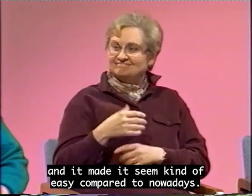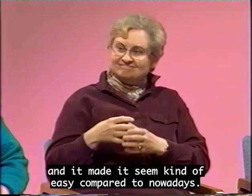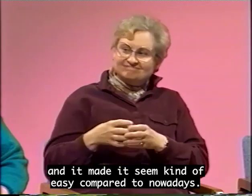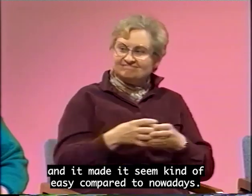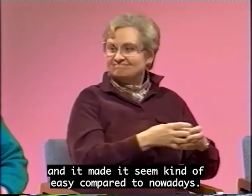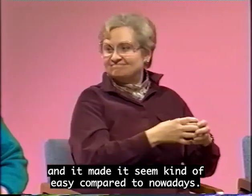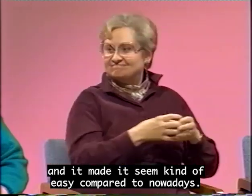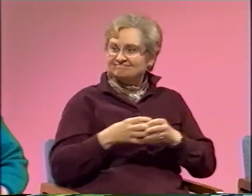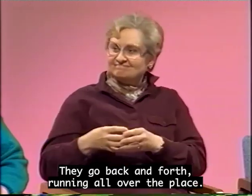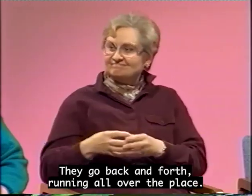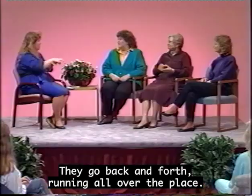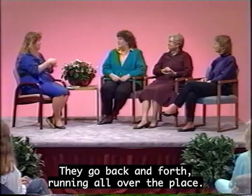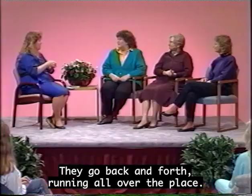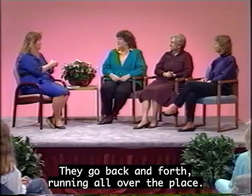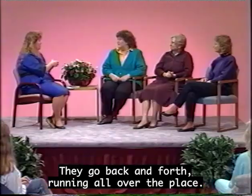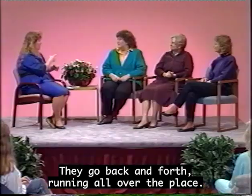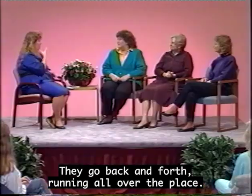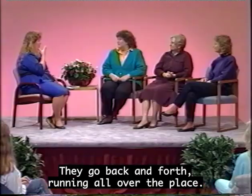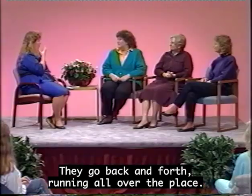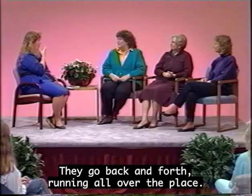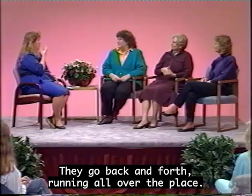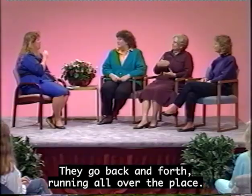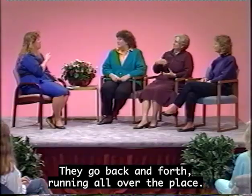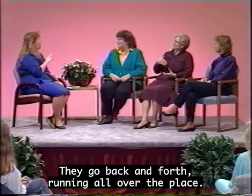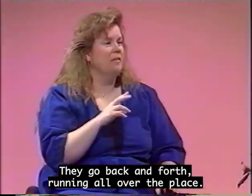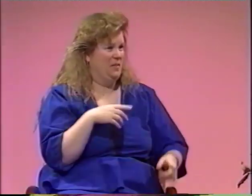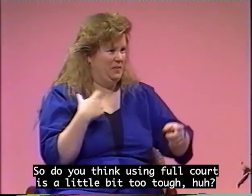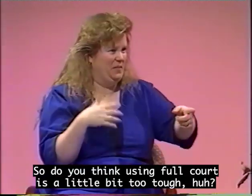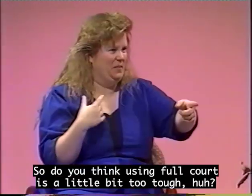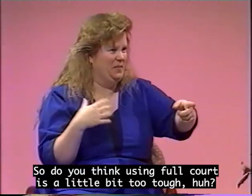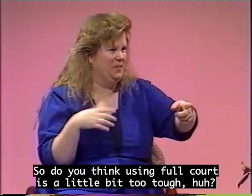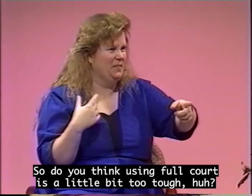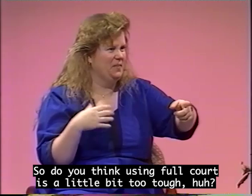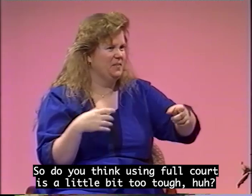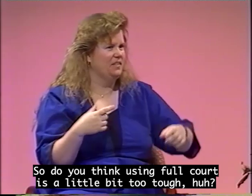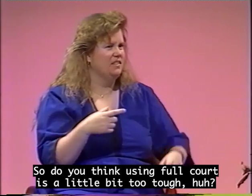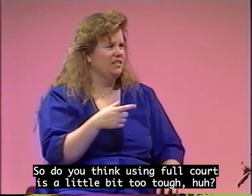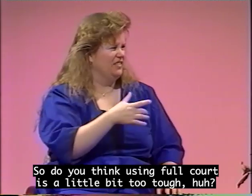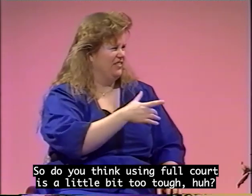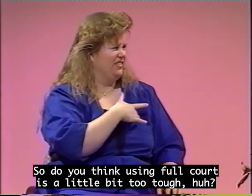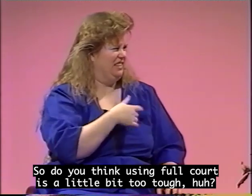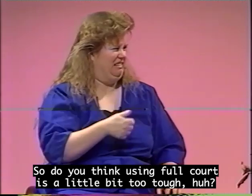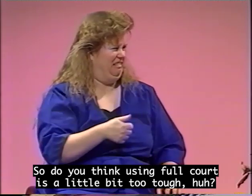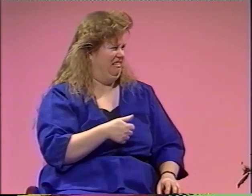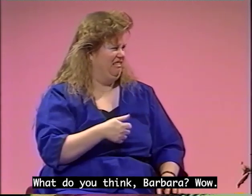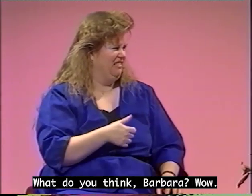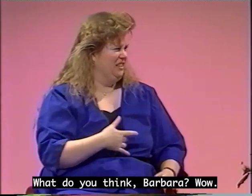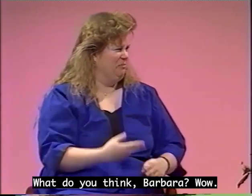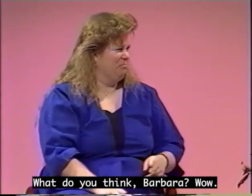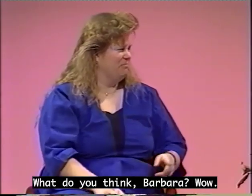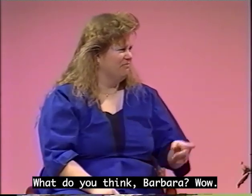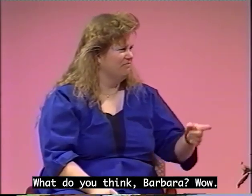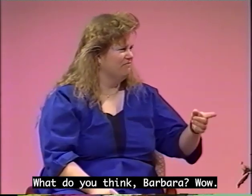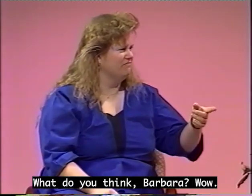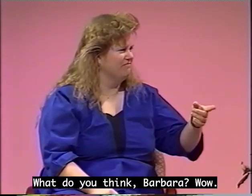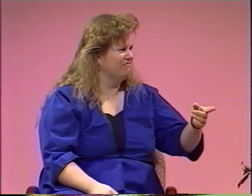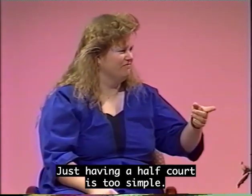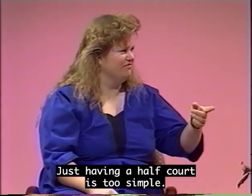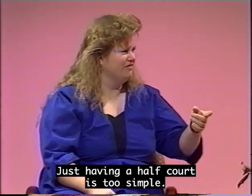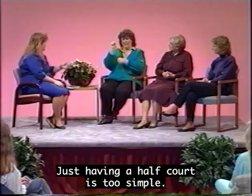compared to nowadays. They go back and forth running all over the place. So do you think using full court is a little bit too tough, huh? What do you think, Barbara? Wow, just having a half court is